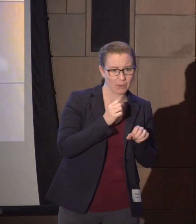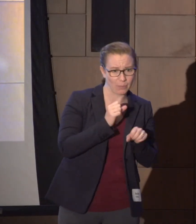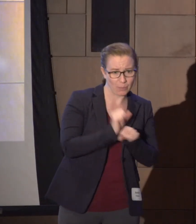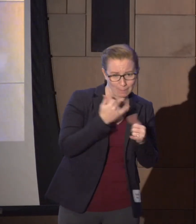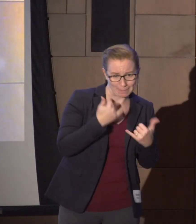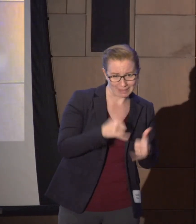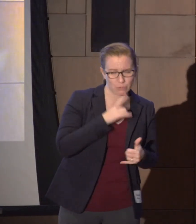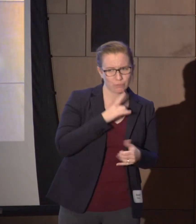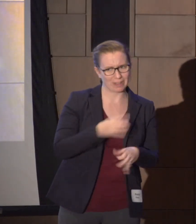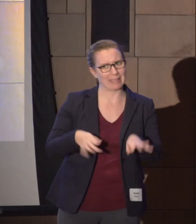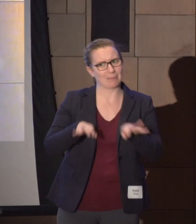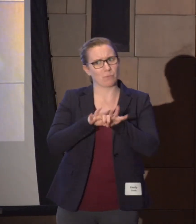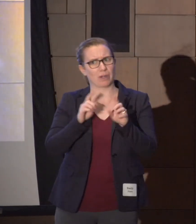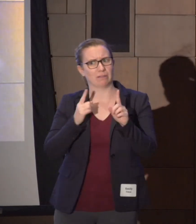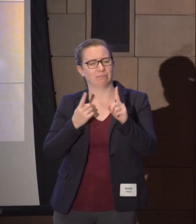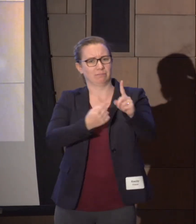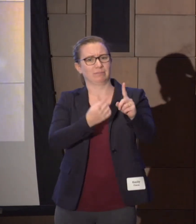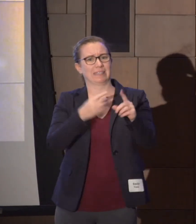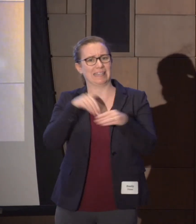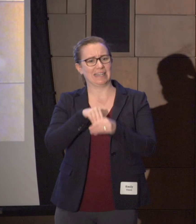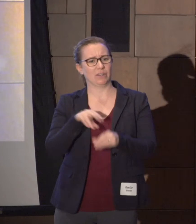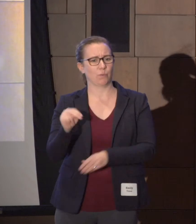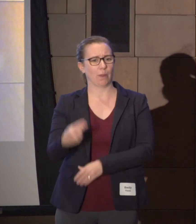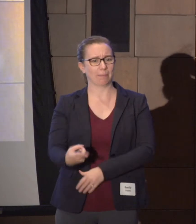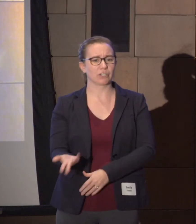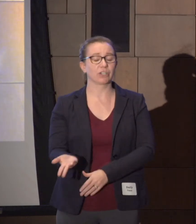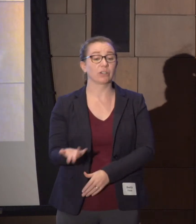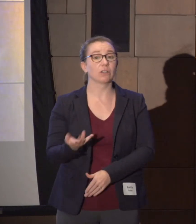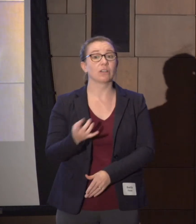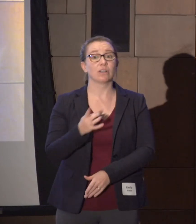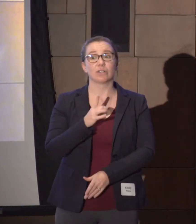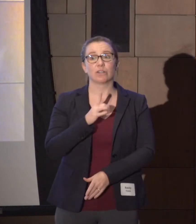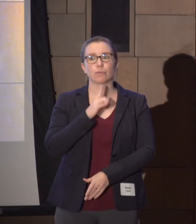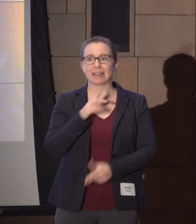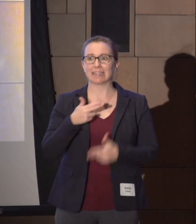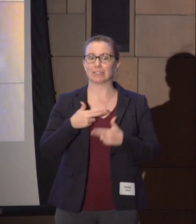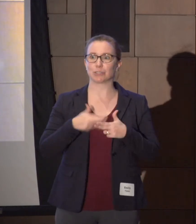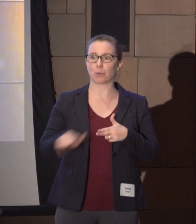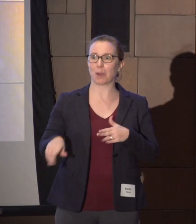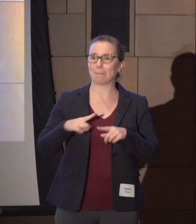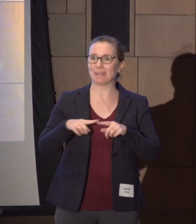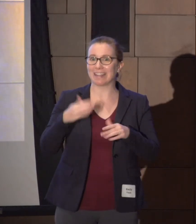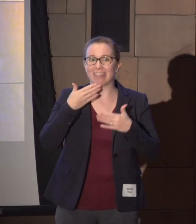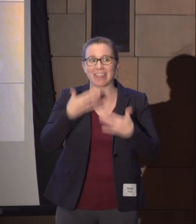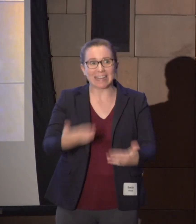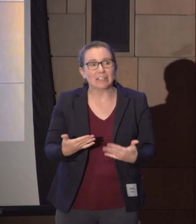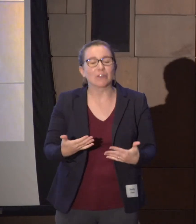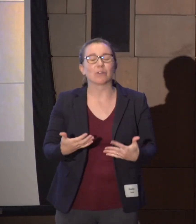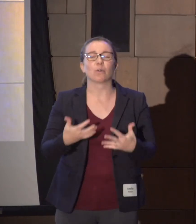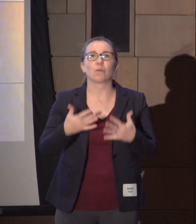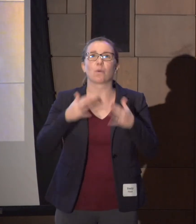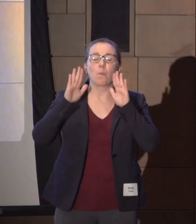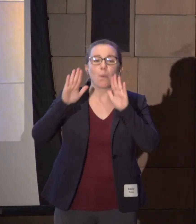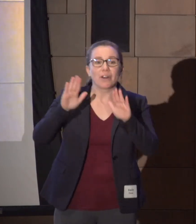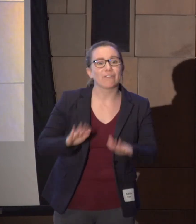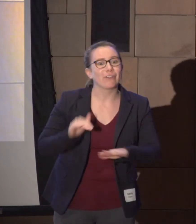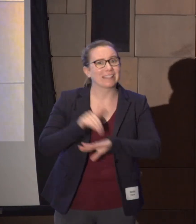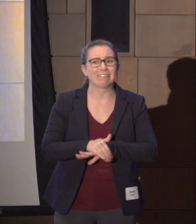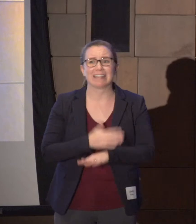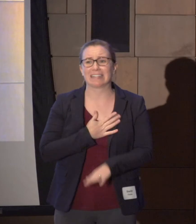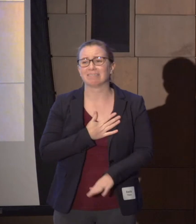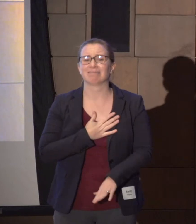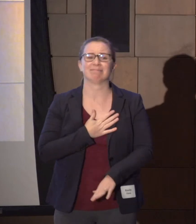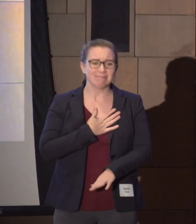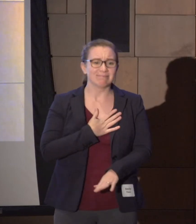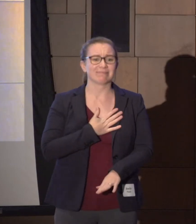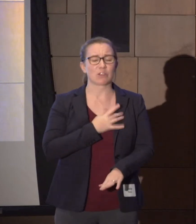its really important mission here in the Granite State. And it has been really short, but thank you all for an absolutely wonderful evening. It has